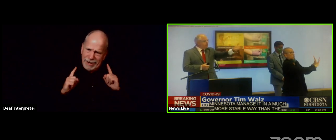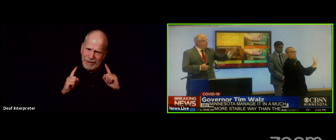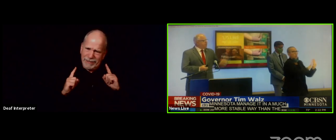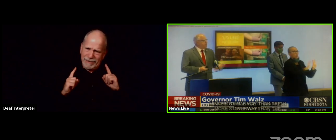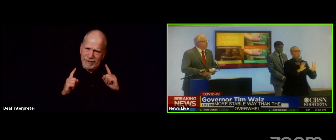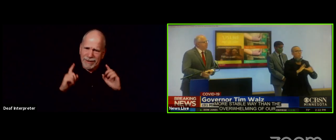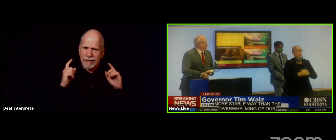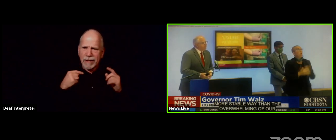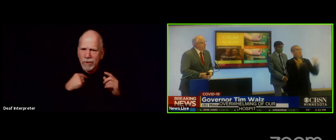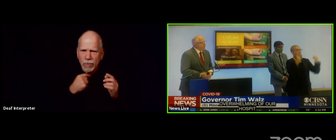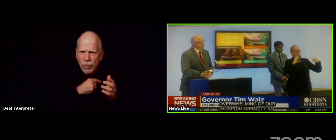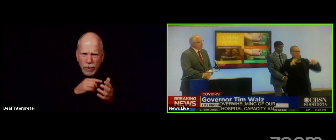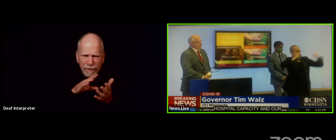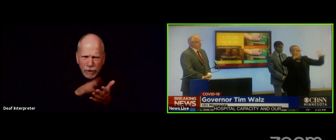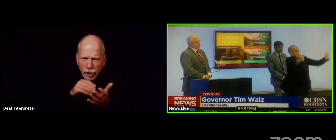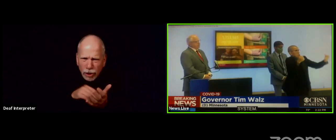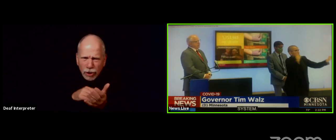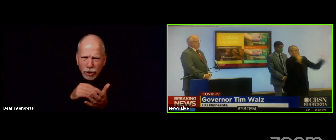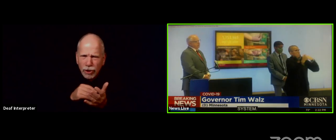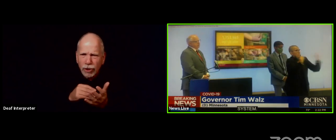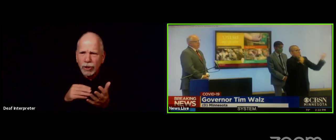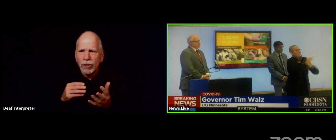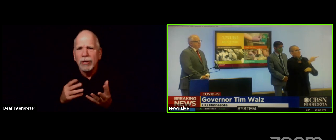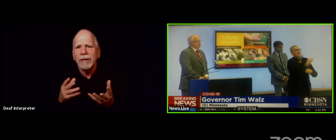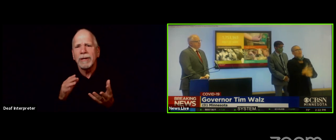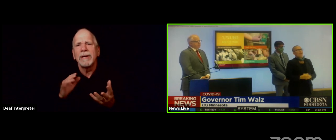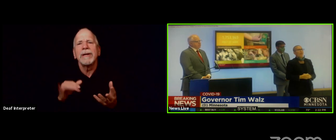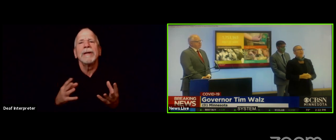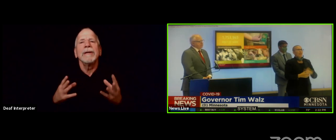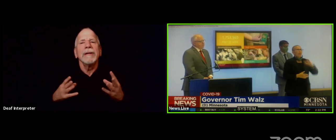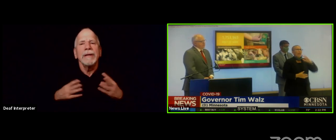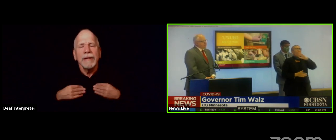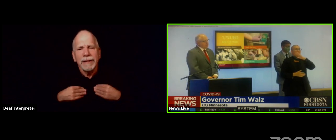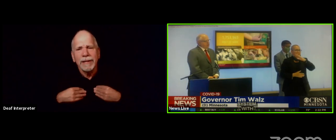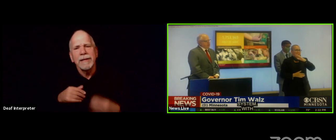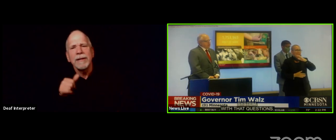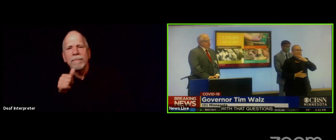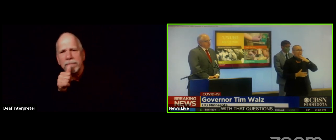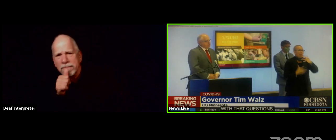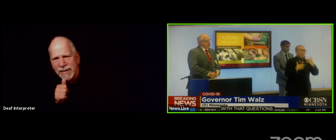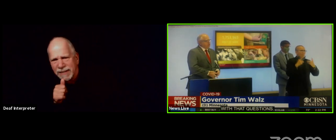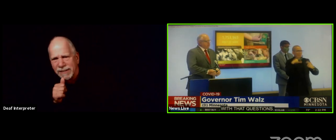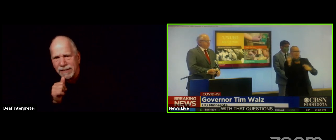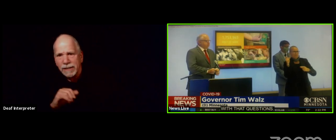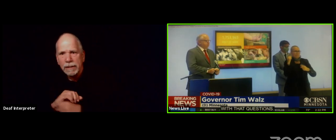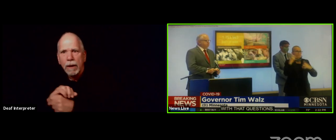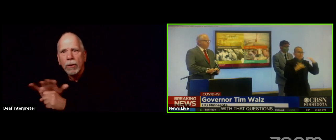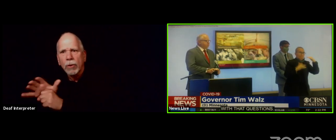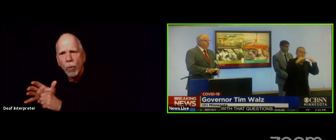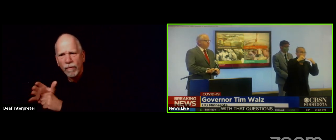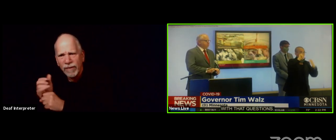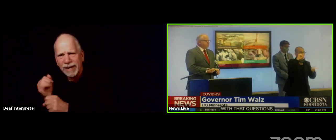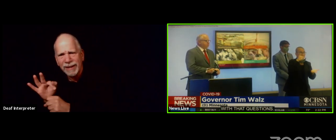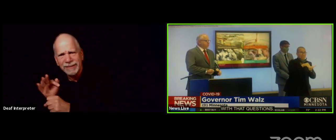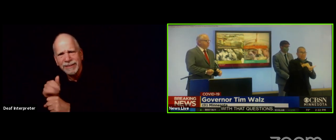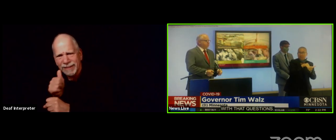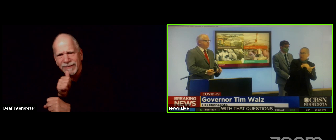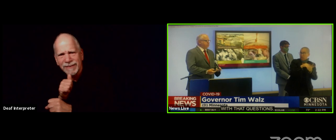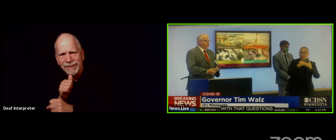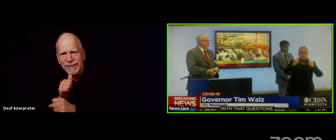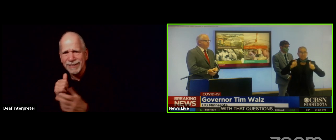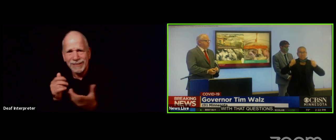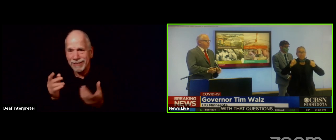Tom? Governor, I just want to maybe address this, and I missed it. You have the capacity to do 20,000 tests. But